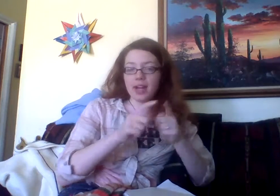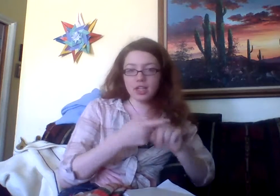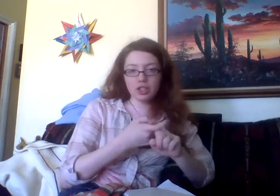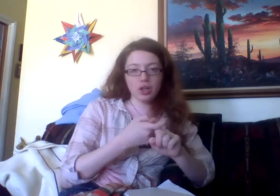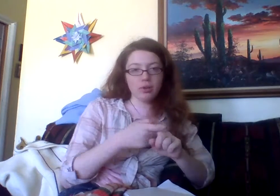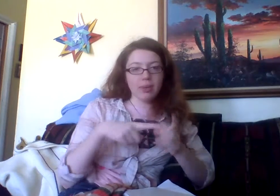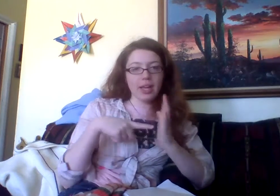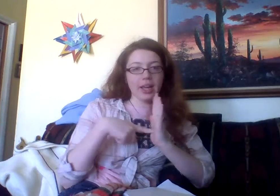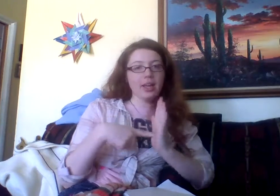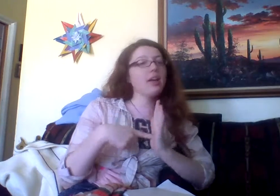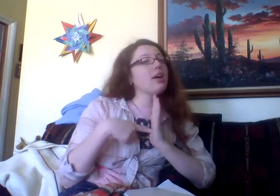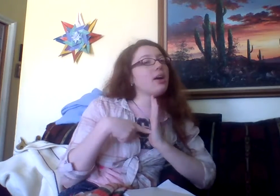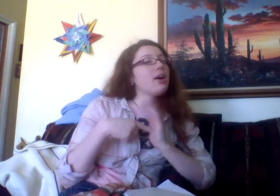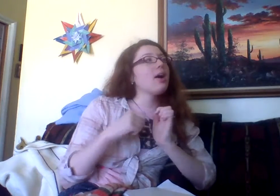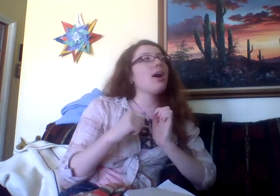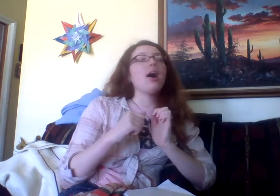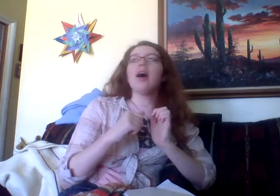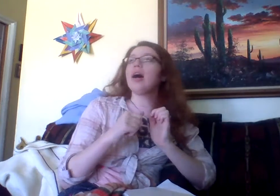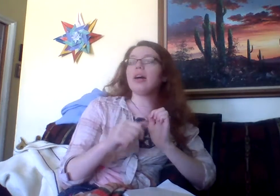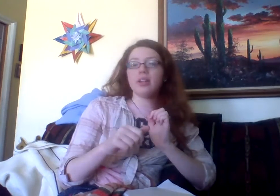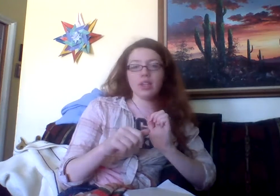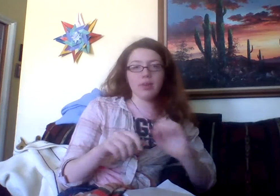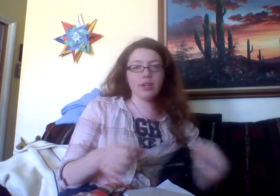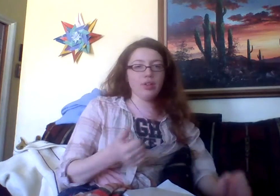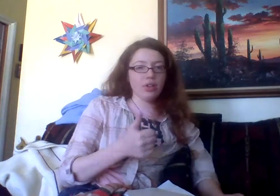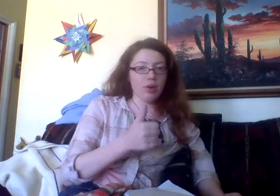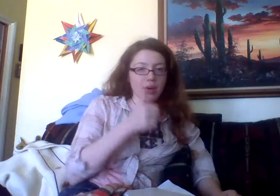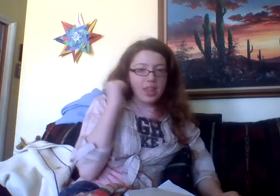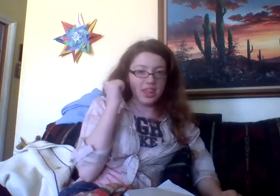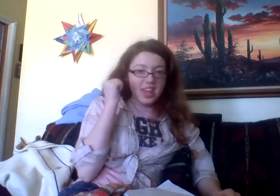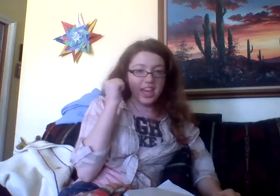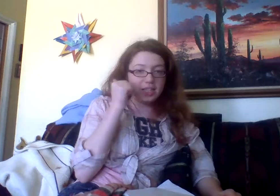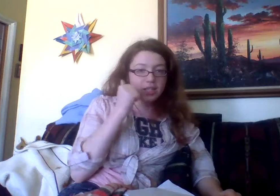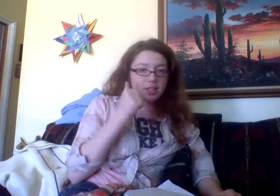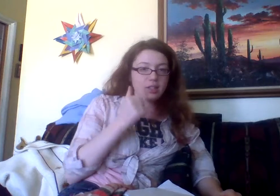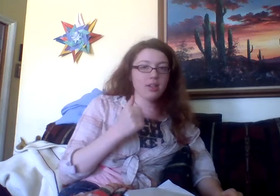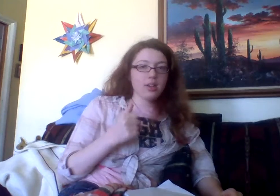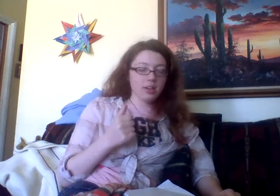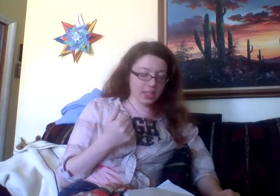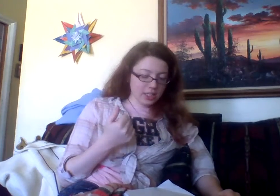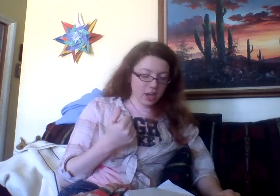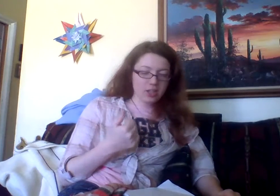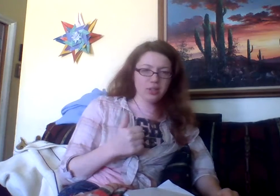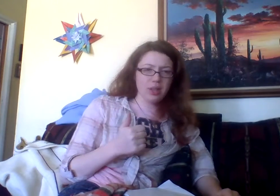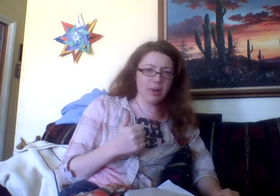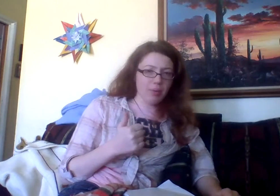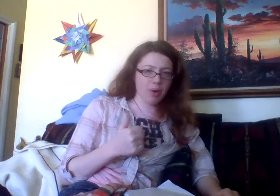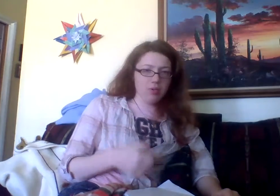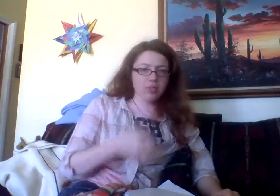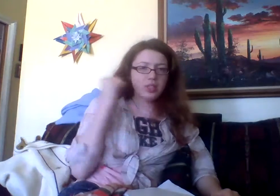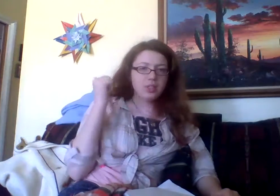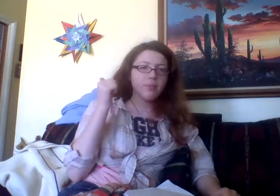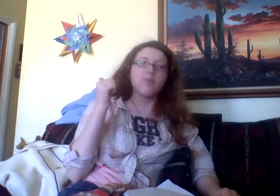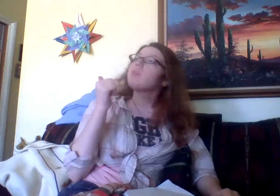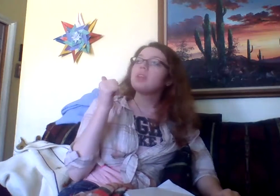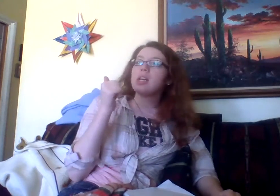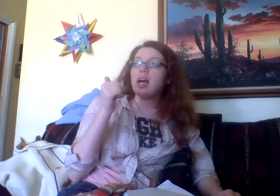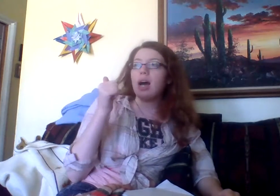friend showed me another way you can go this. This is also like won't.